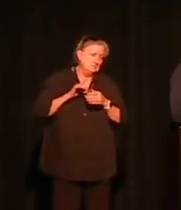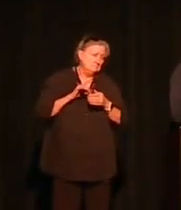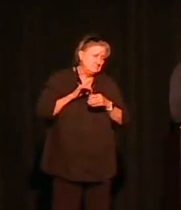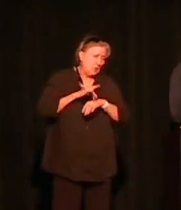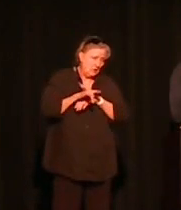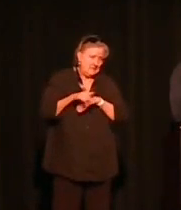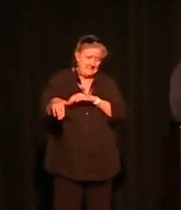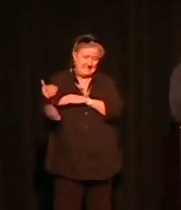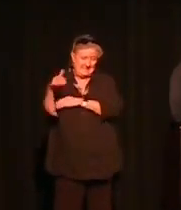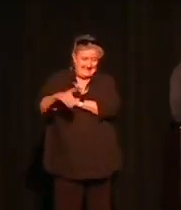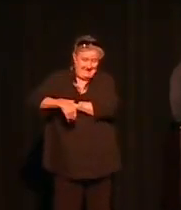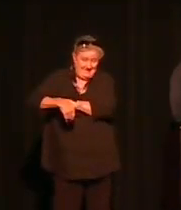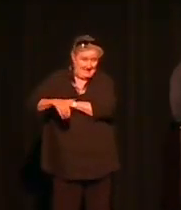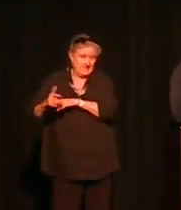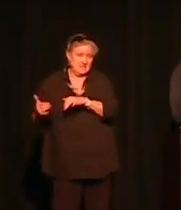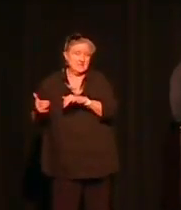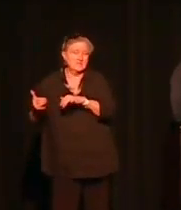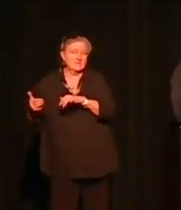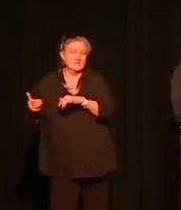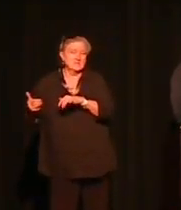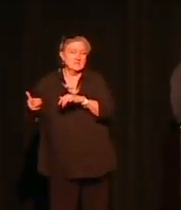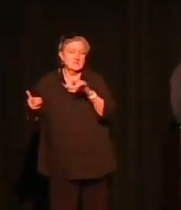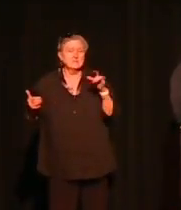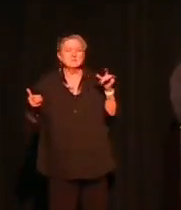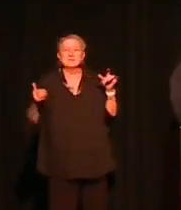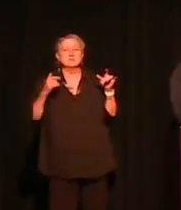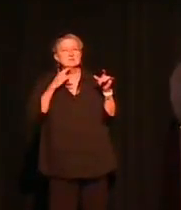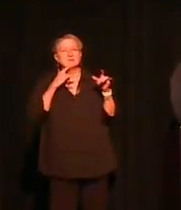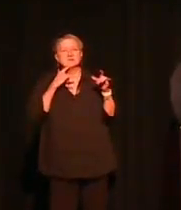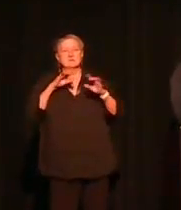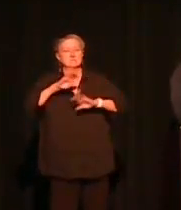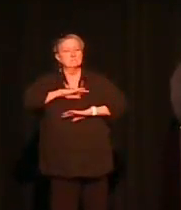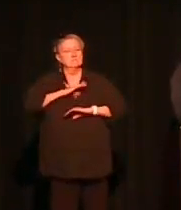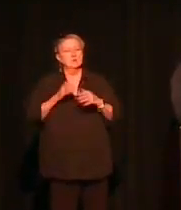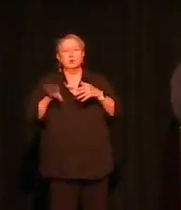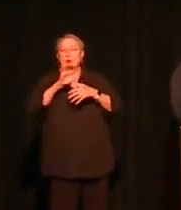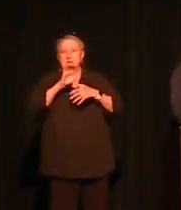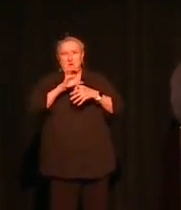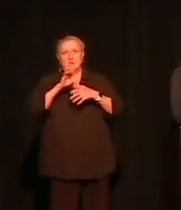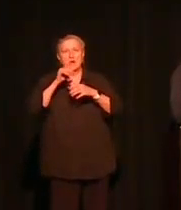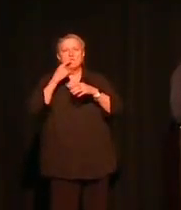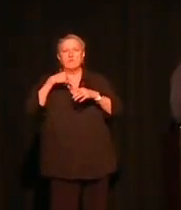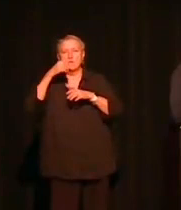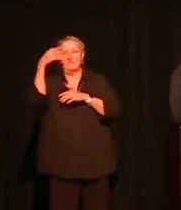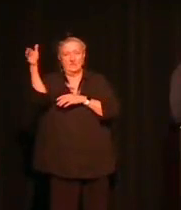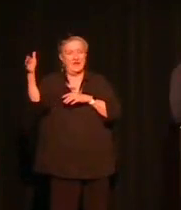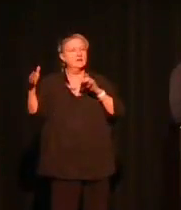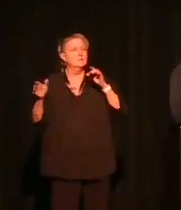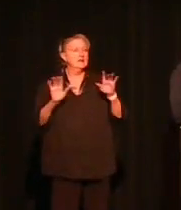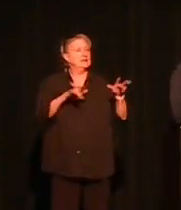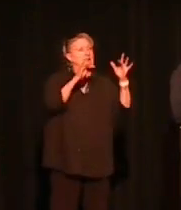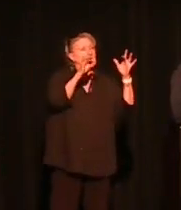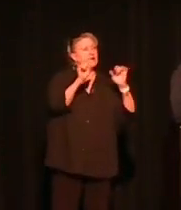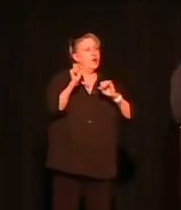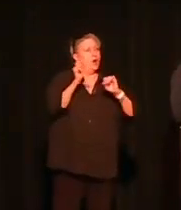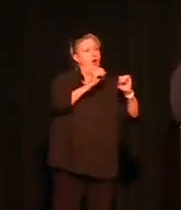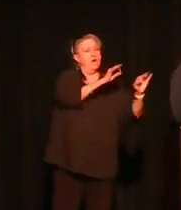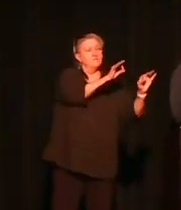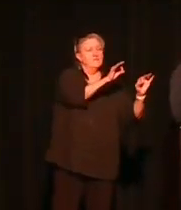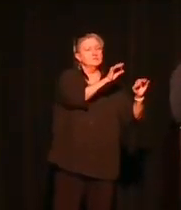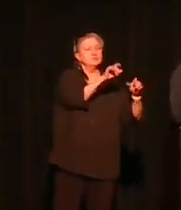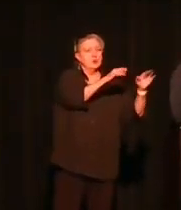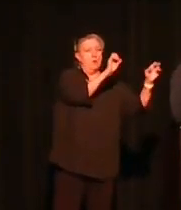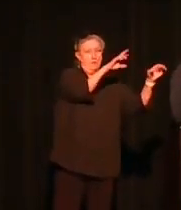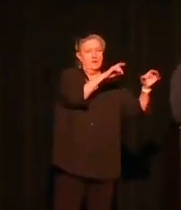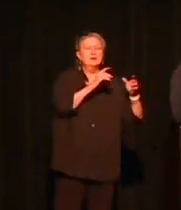this evening, but it doesn't meet the criteria of red flag, it will be light offshore, which will help to scour out